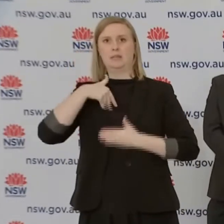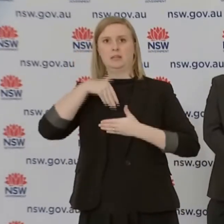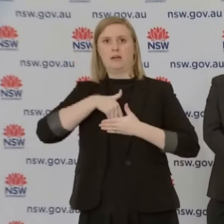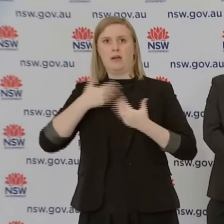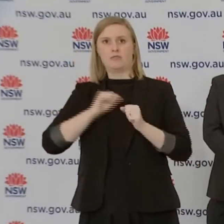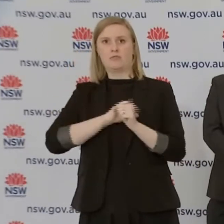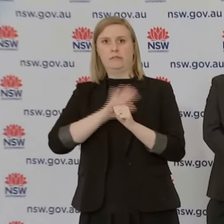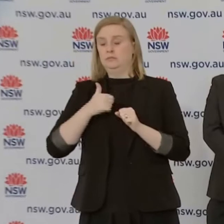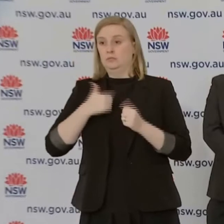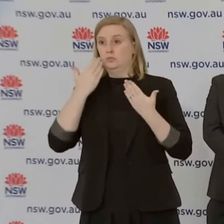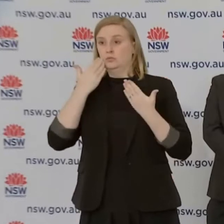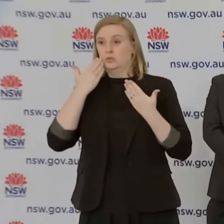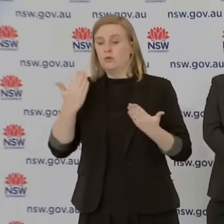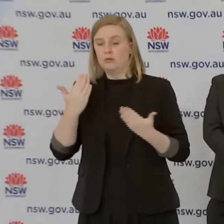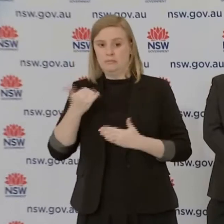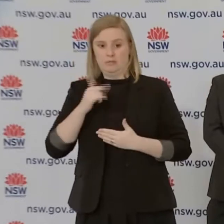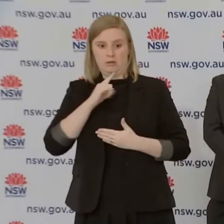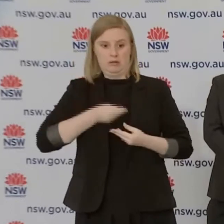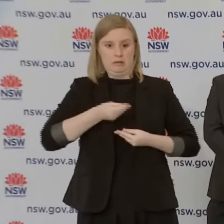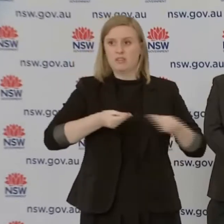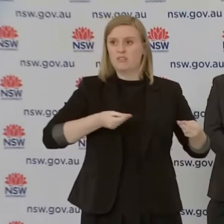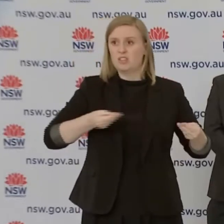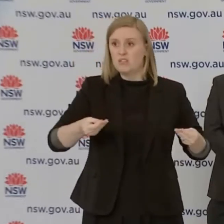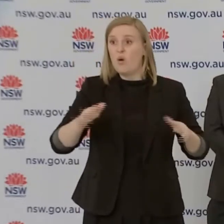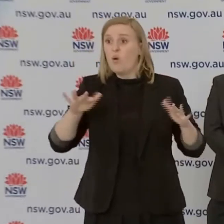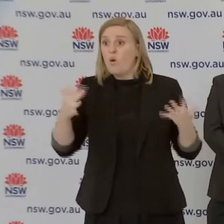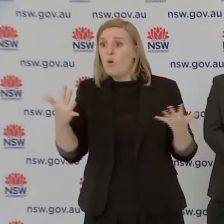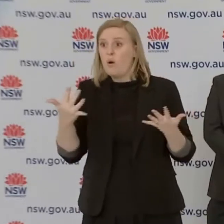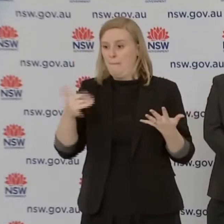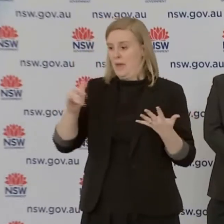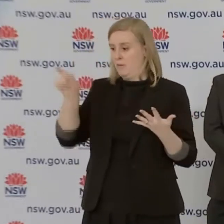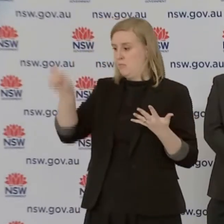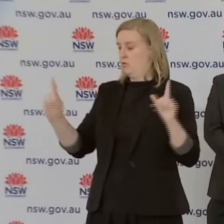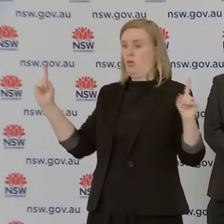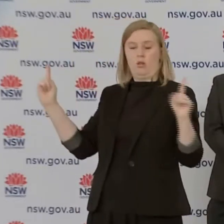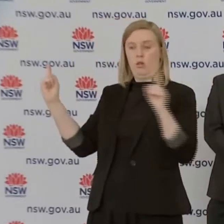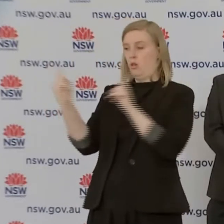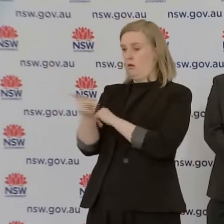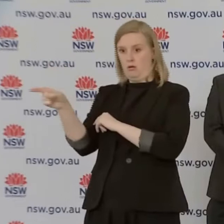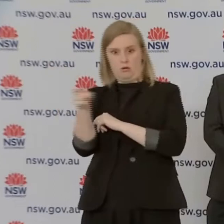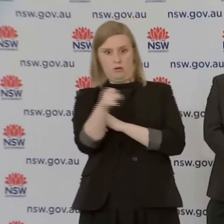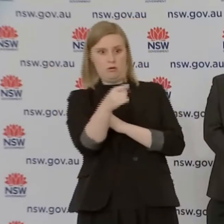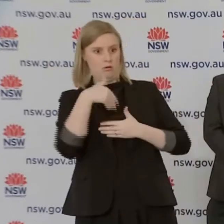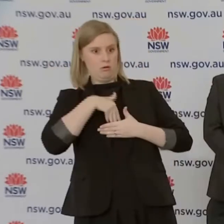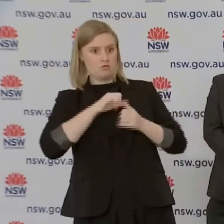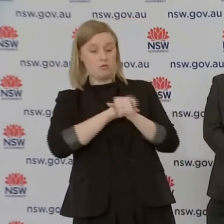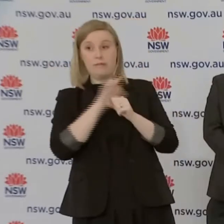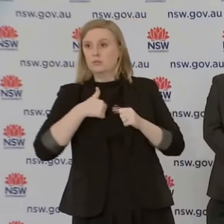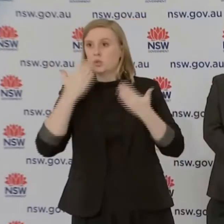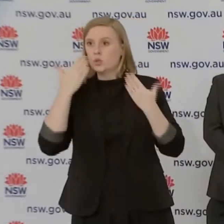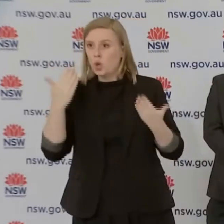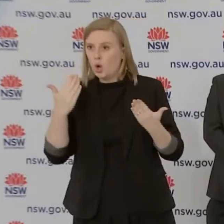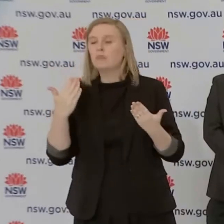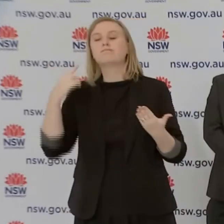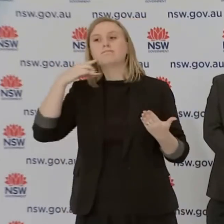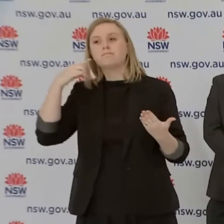everybody that if all of us do the right thing, if all of us follow the health rules, we'll see those case numbers come down. But at this stage, they're not. And